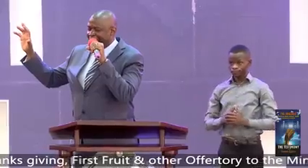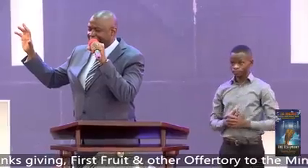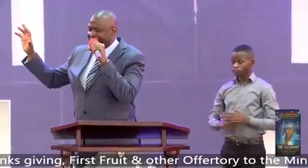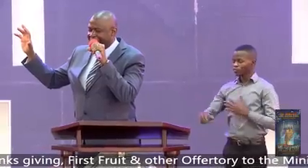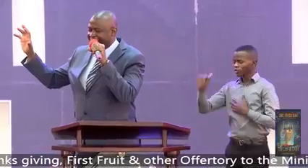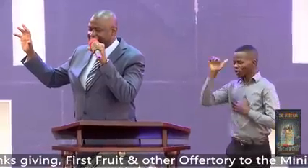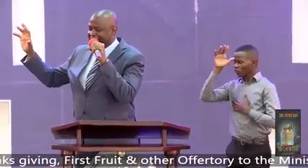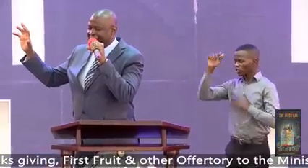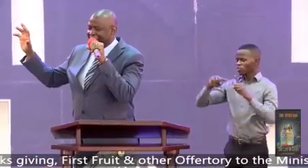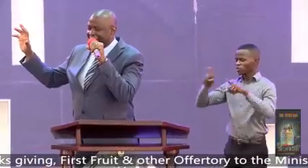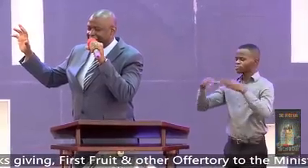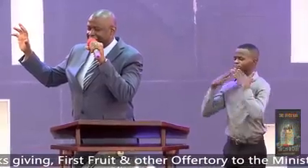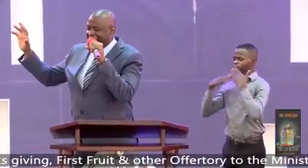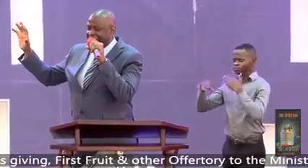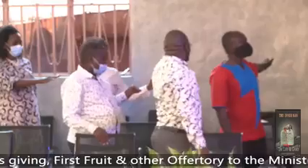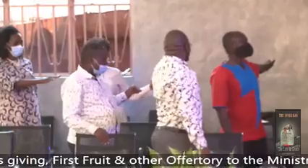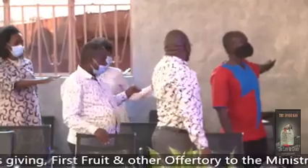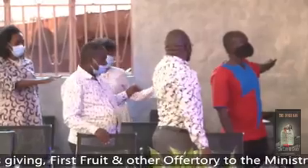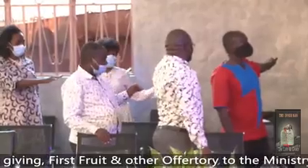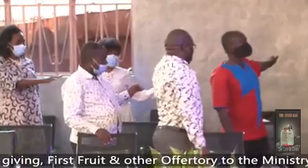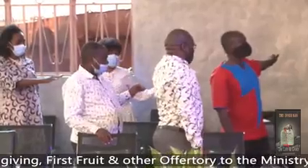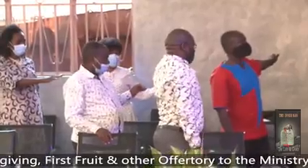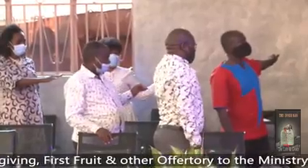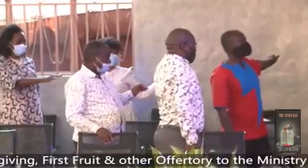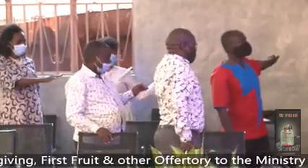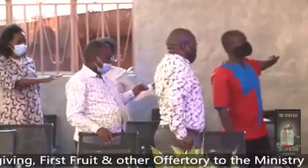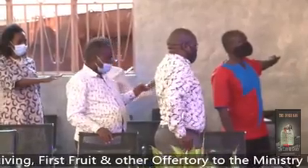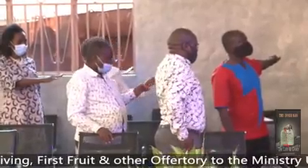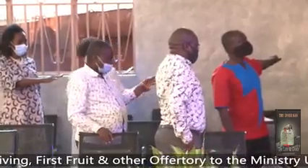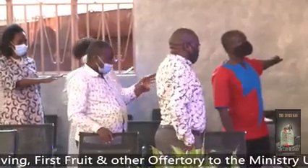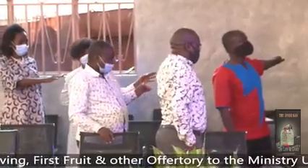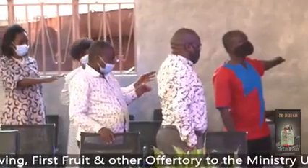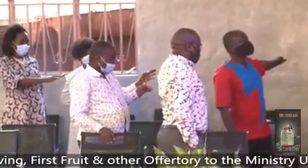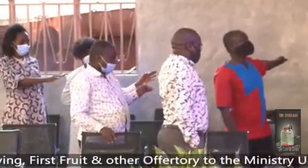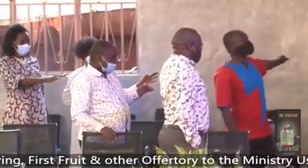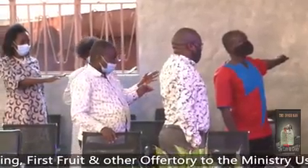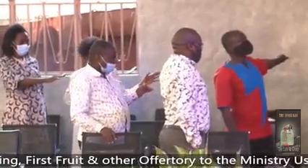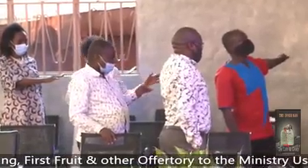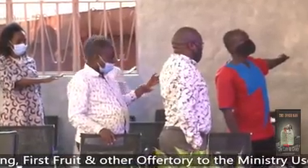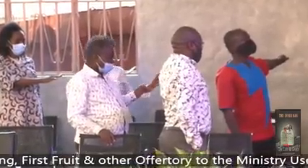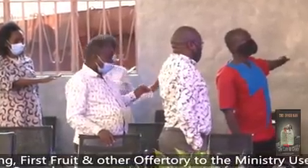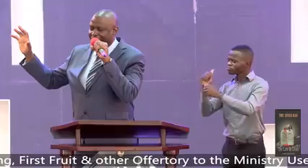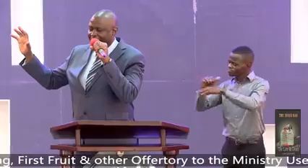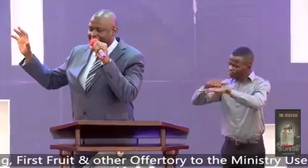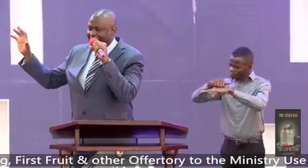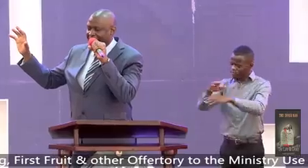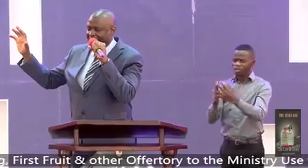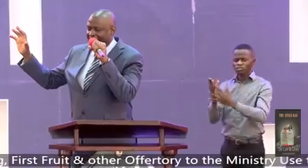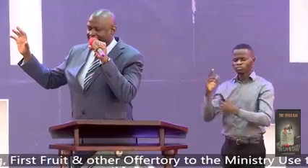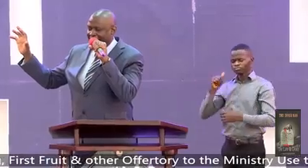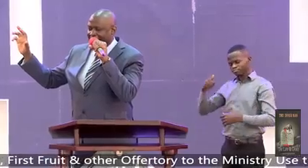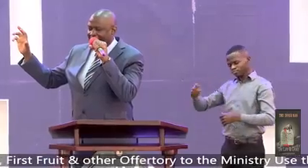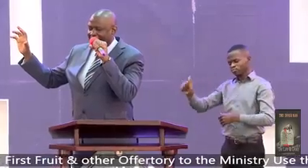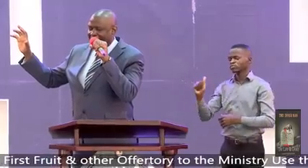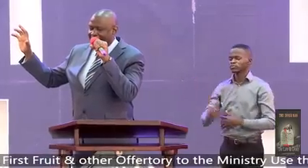Ata tukwebaza. Father, we thank you. Kuluwa mama wafe. For our mother. No waka wotuwelezo kuita mye. And the